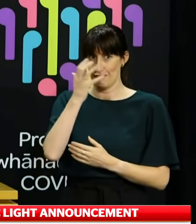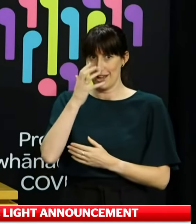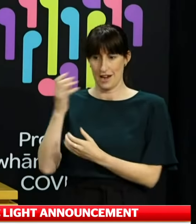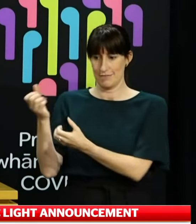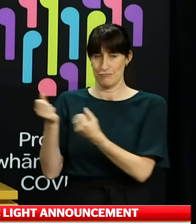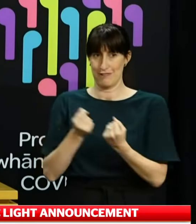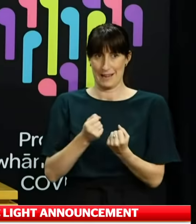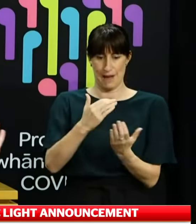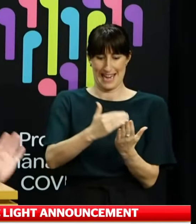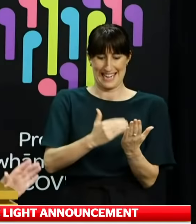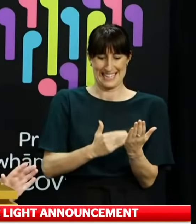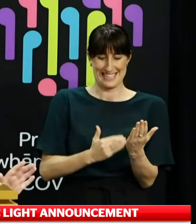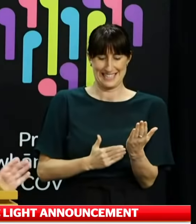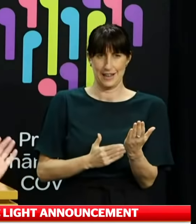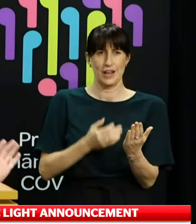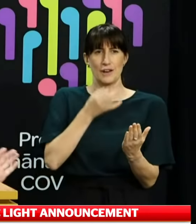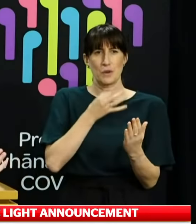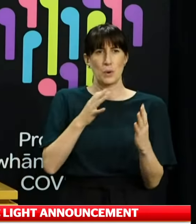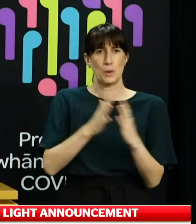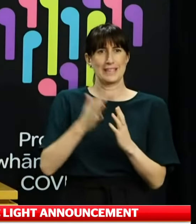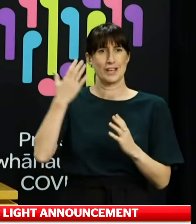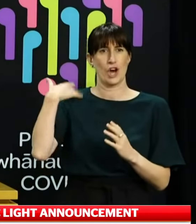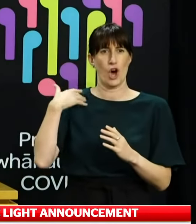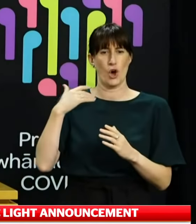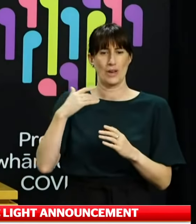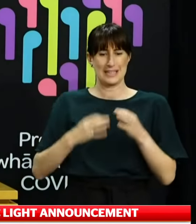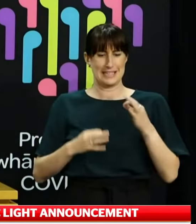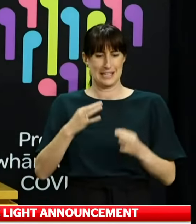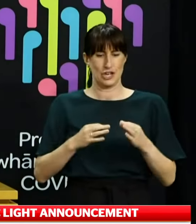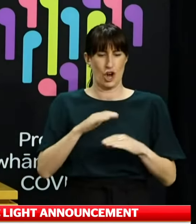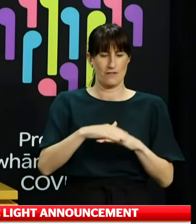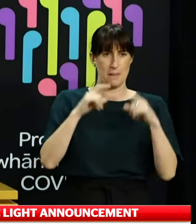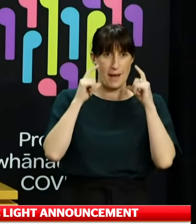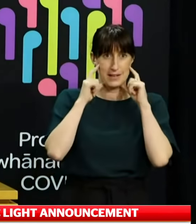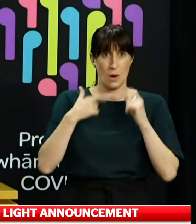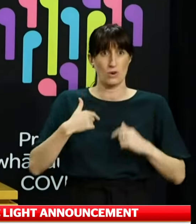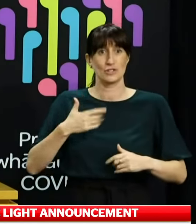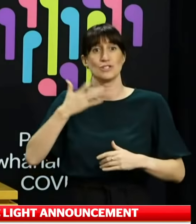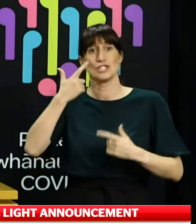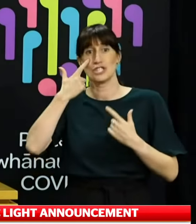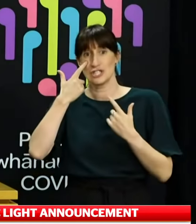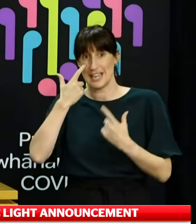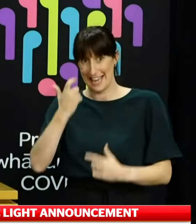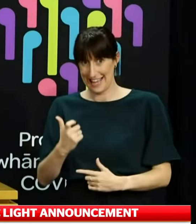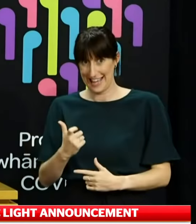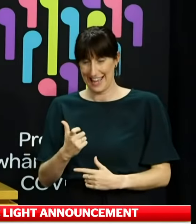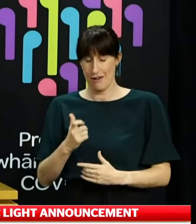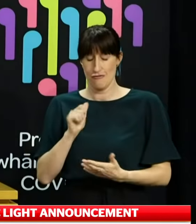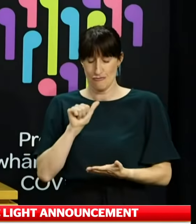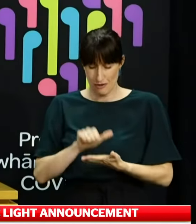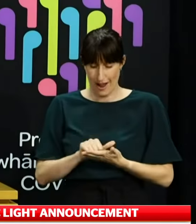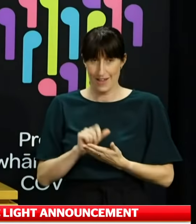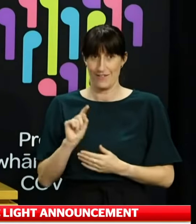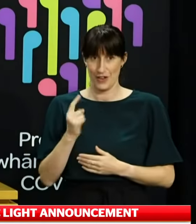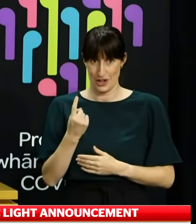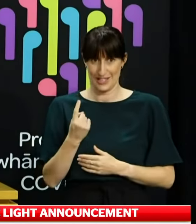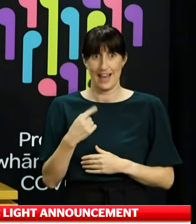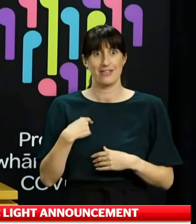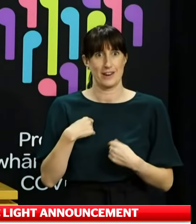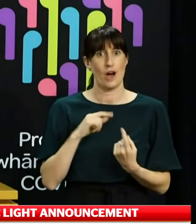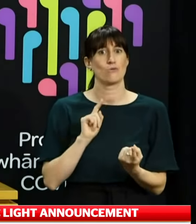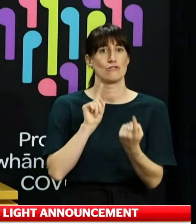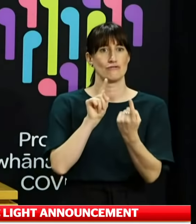the list. It was several weeks ago we made that decision around masks, so let me just double check that I'm getting it absolutely correct for you, and